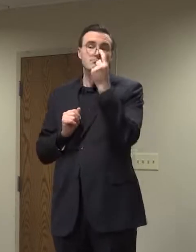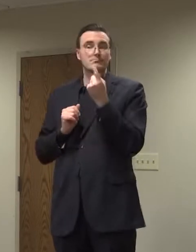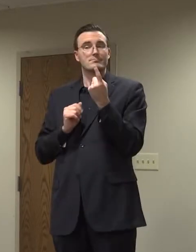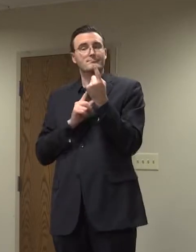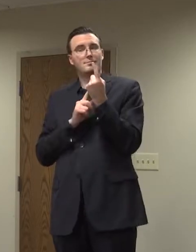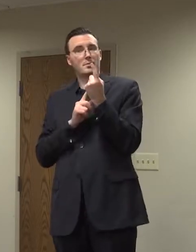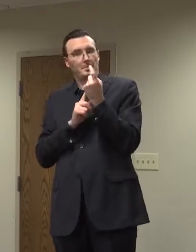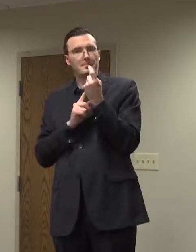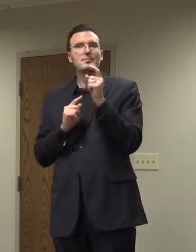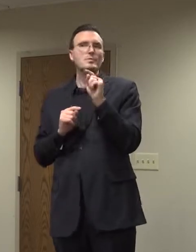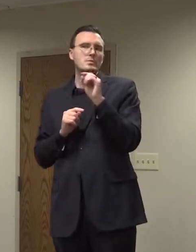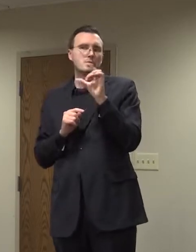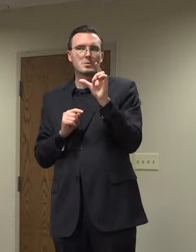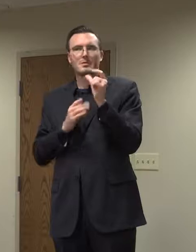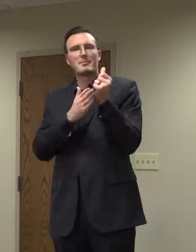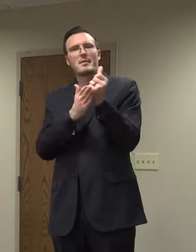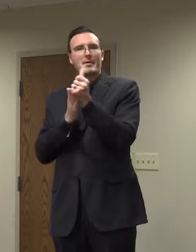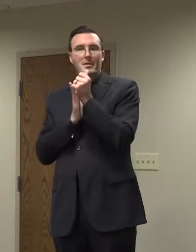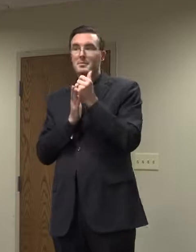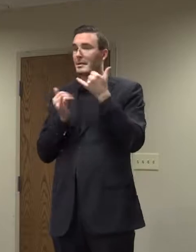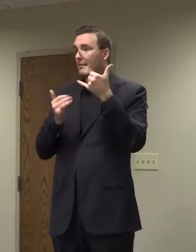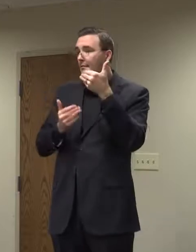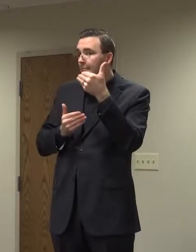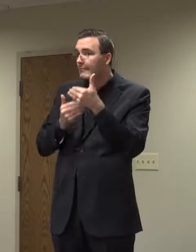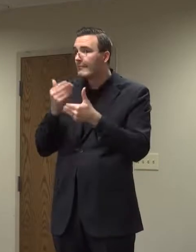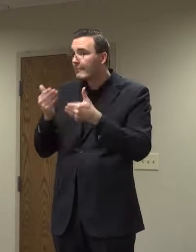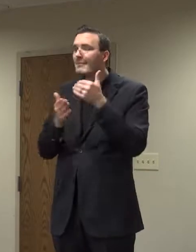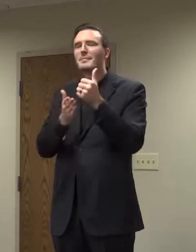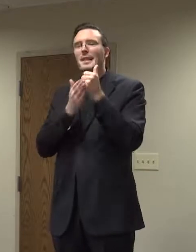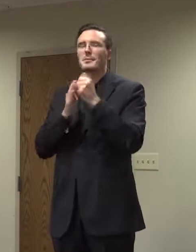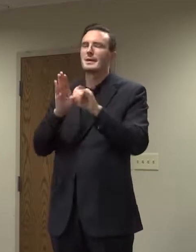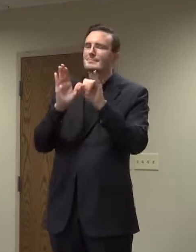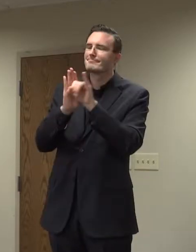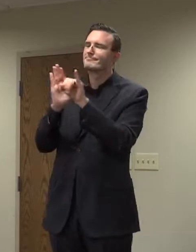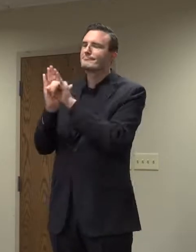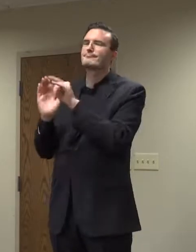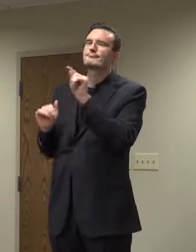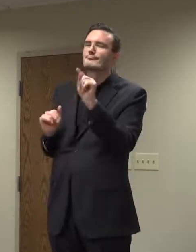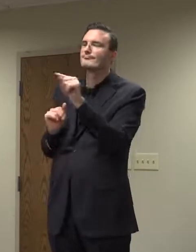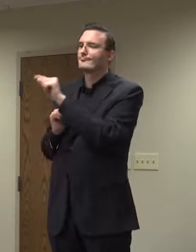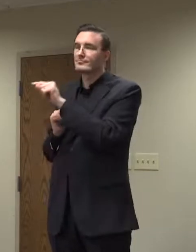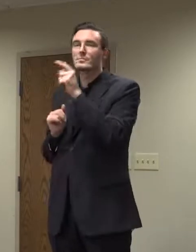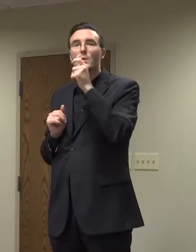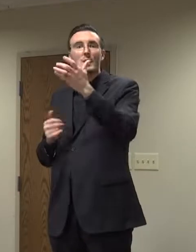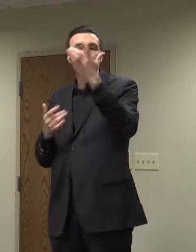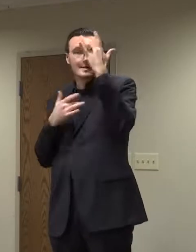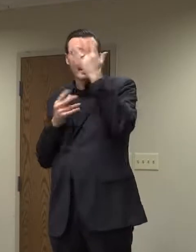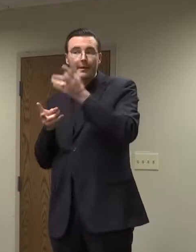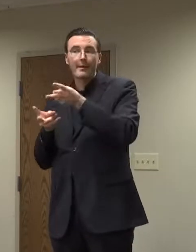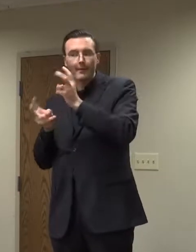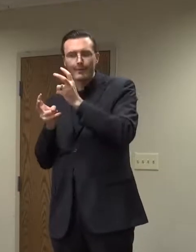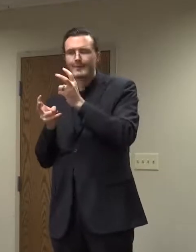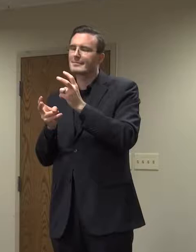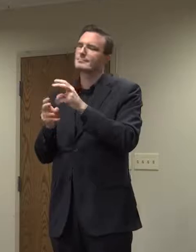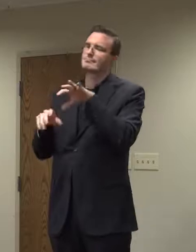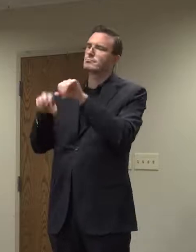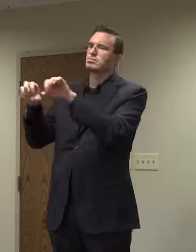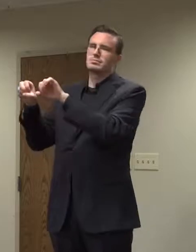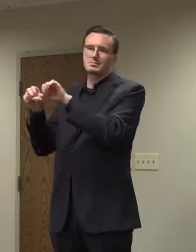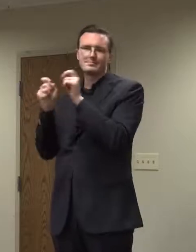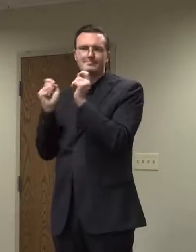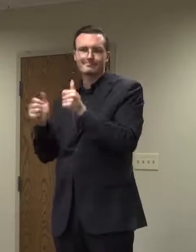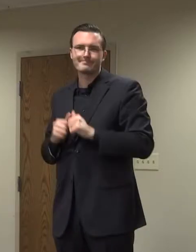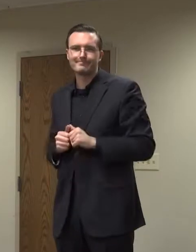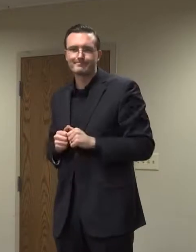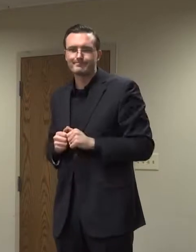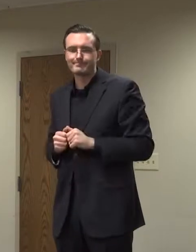on a positive note that we can begin early identification of potential cases in the community. So that leads